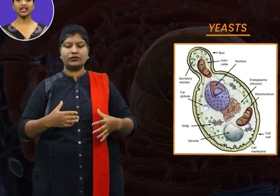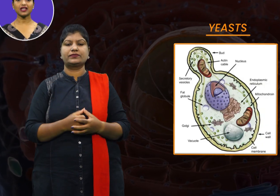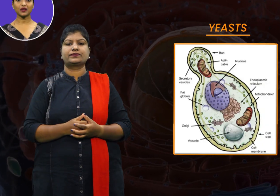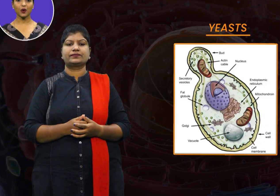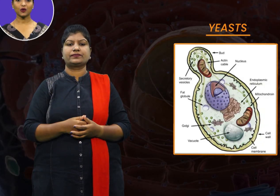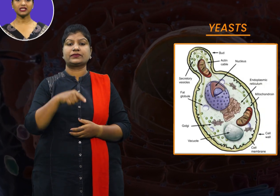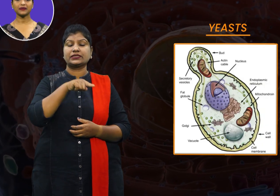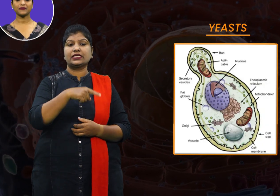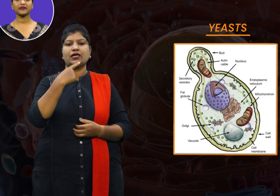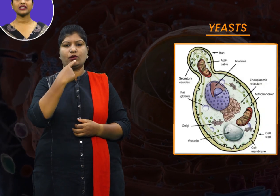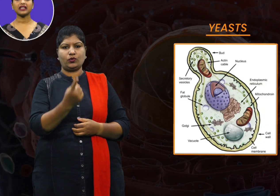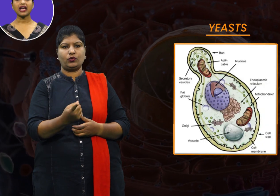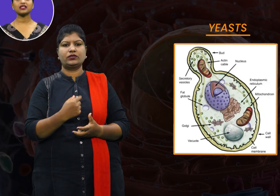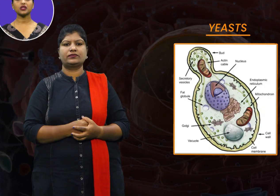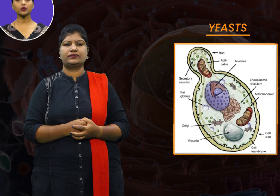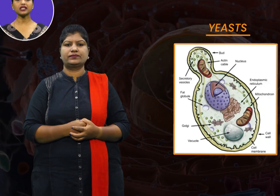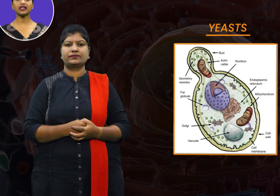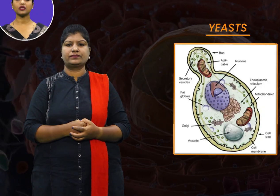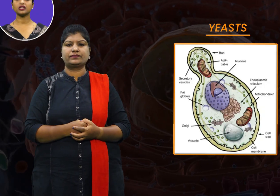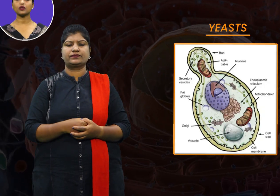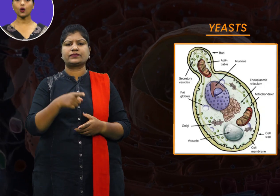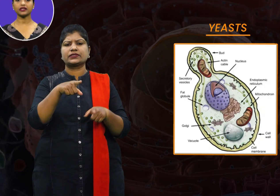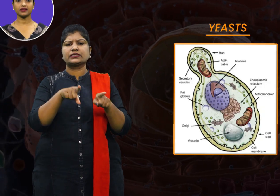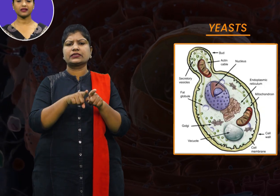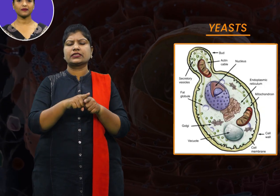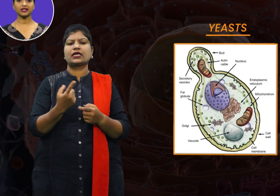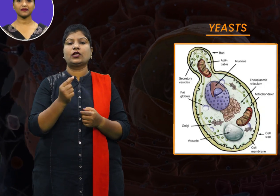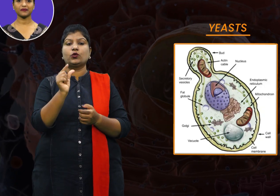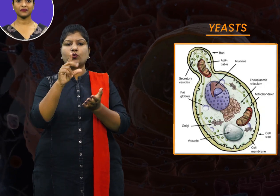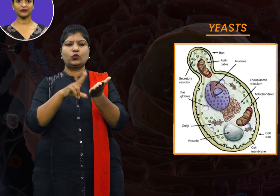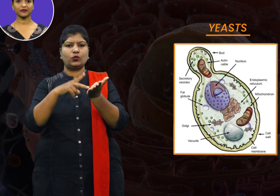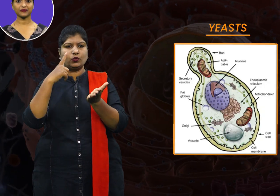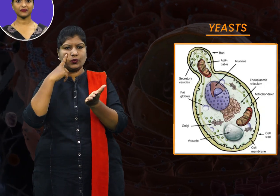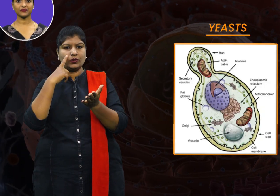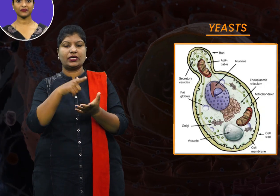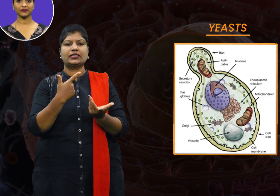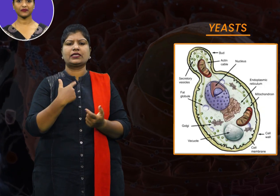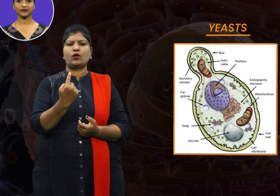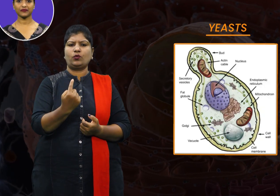and they are called as unicellular organisms.